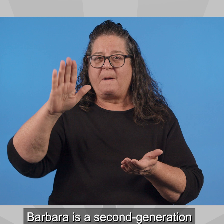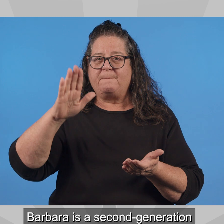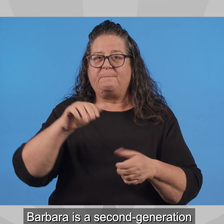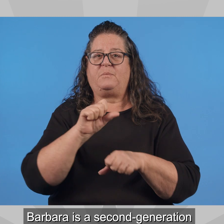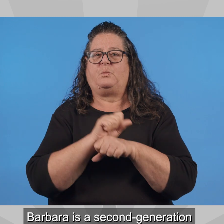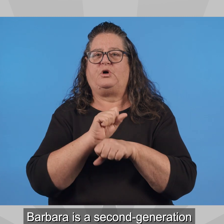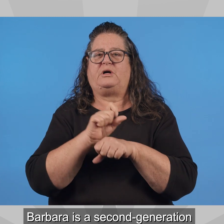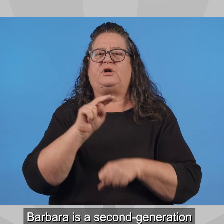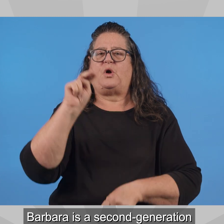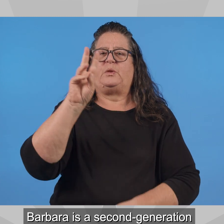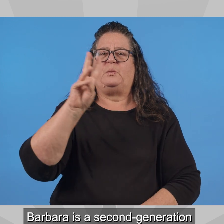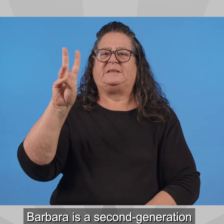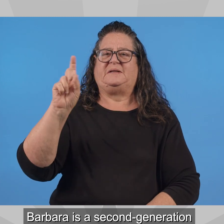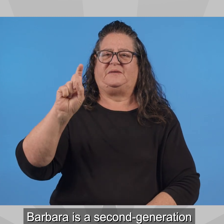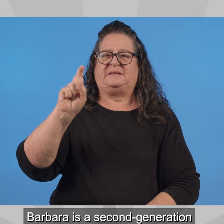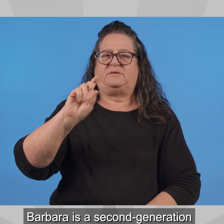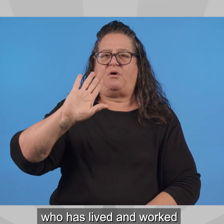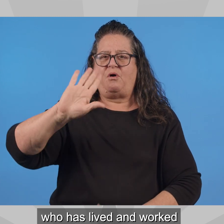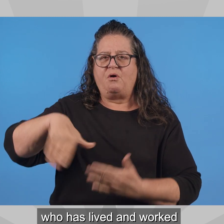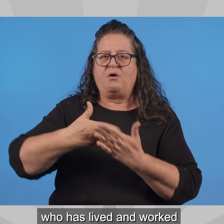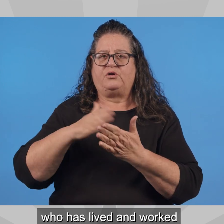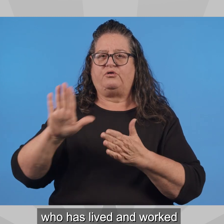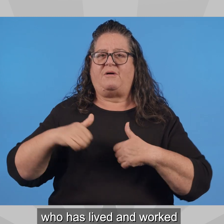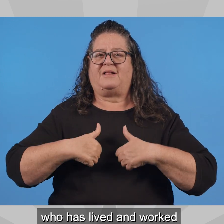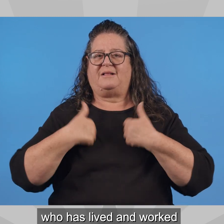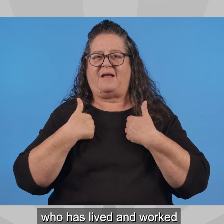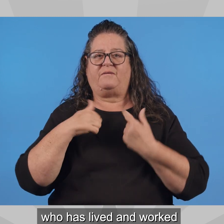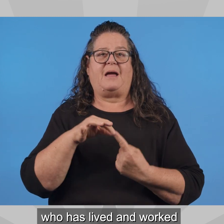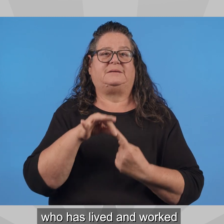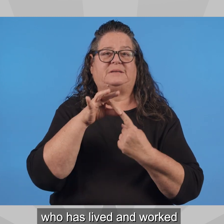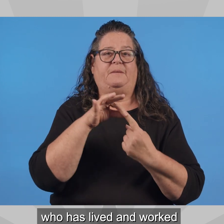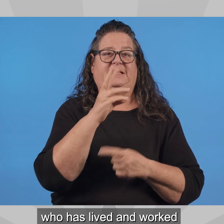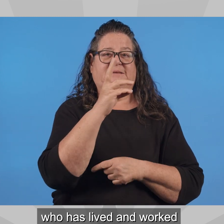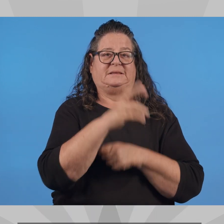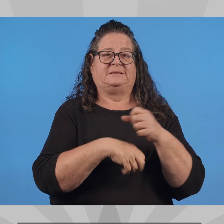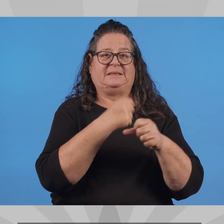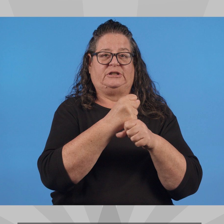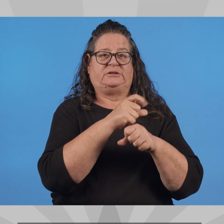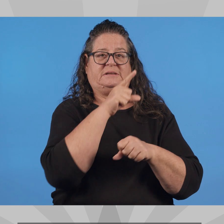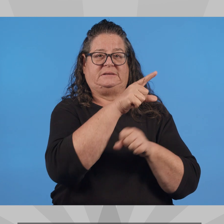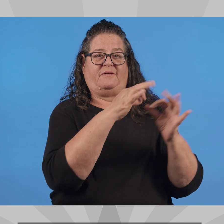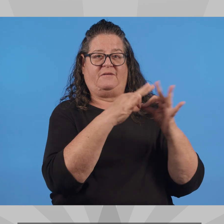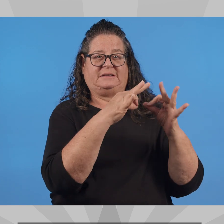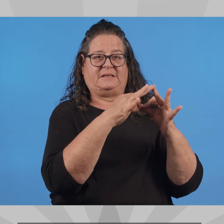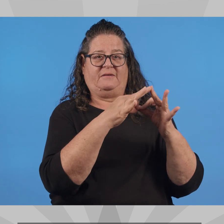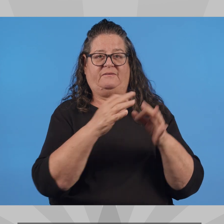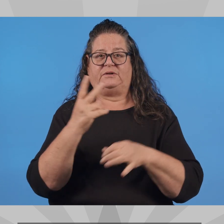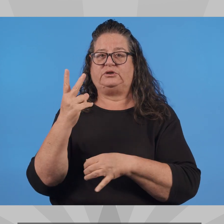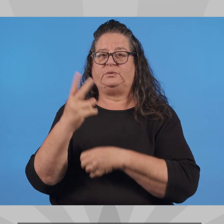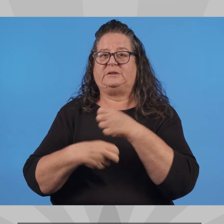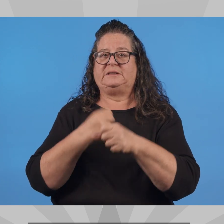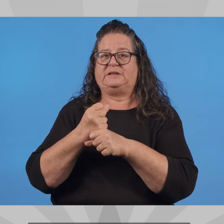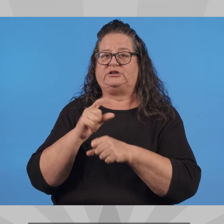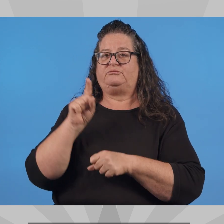Barbara is a second-generation native of Arizona who has lived and worked in the Northwest Phoenix her entire life, except